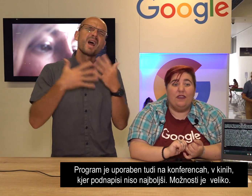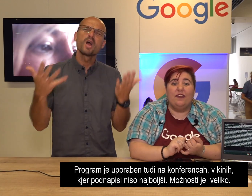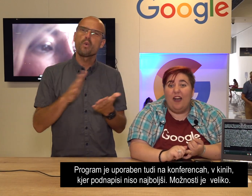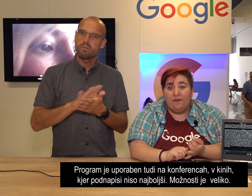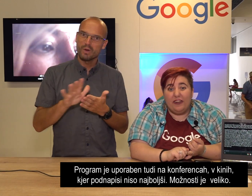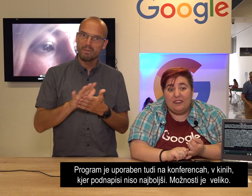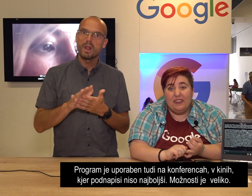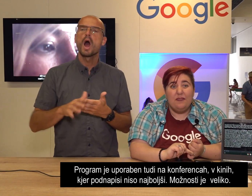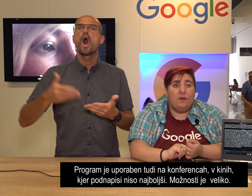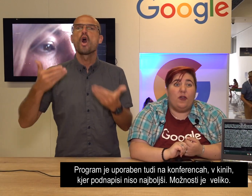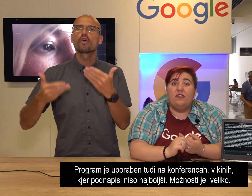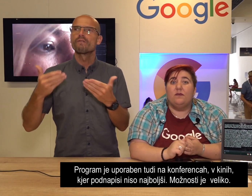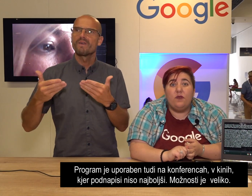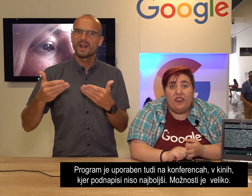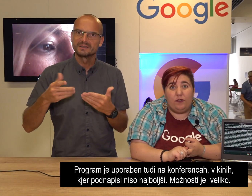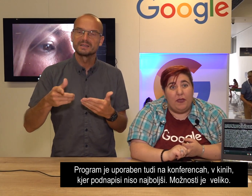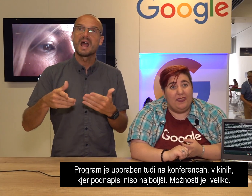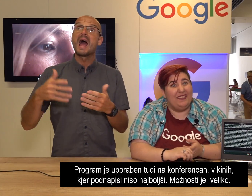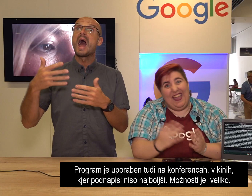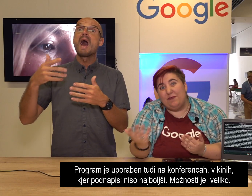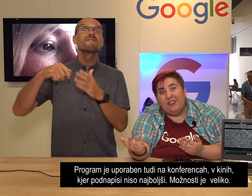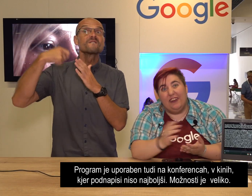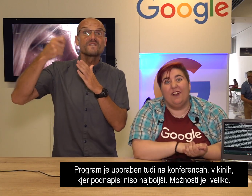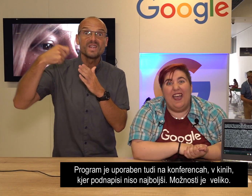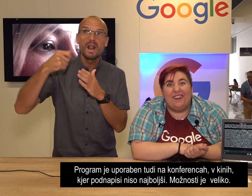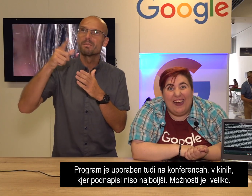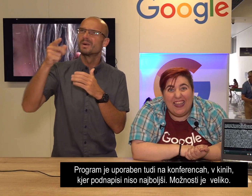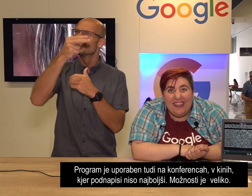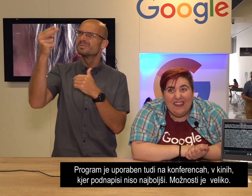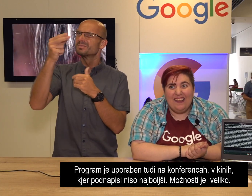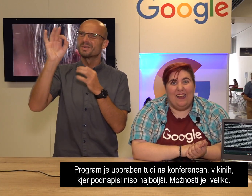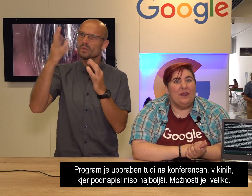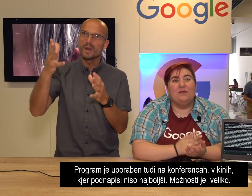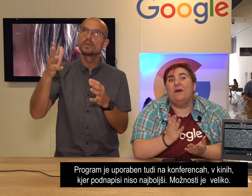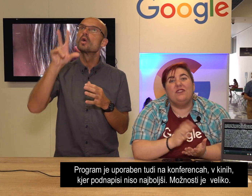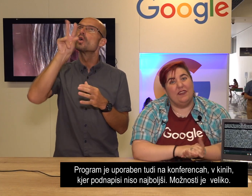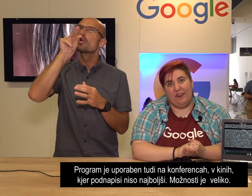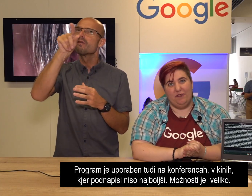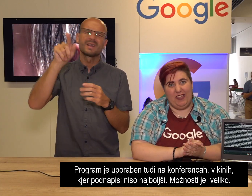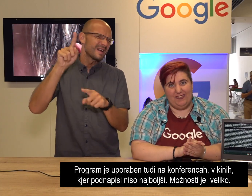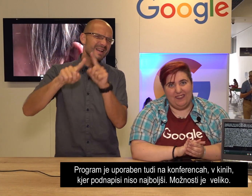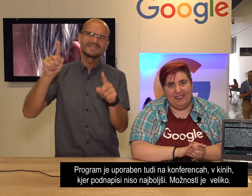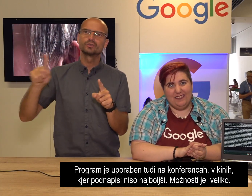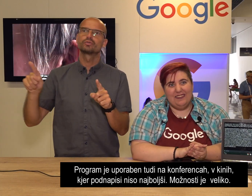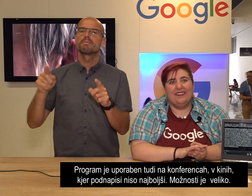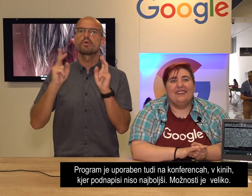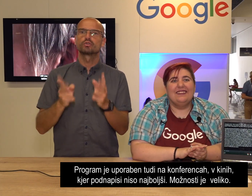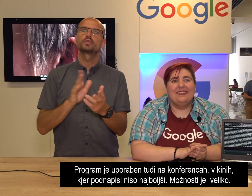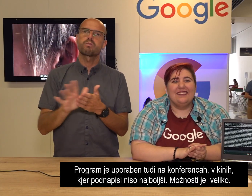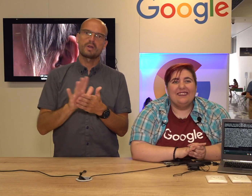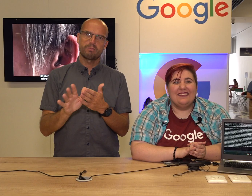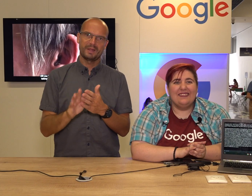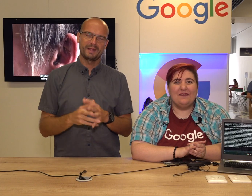anyone going to a conference, people going to the movies where maybe the captions aren't all that great. There's a bunch of different use cases.